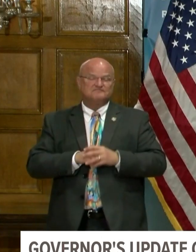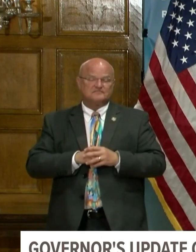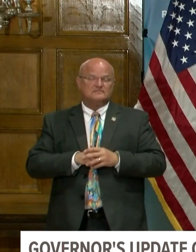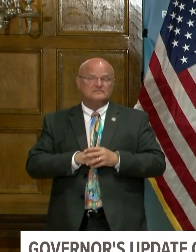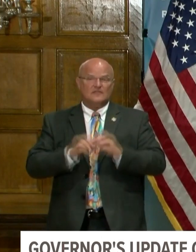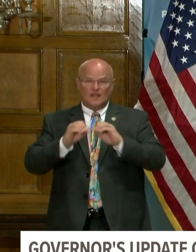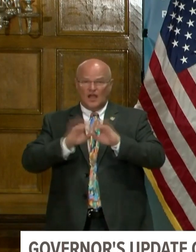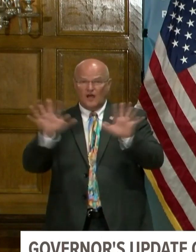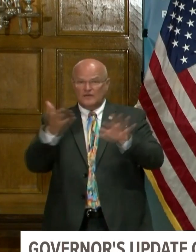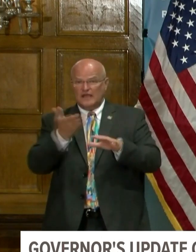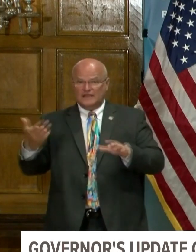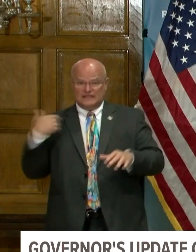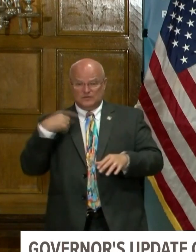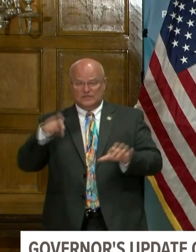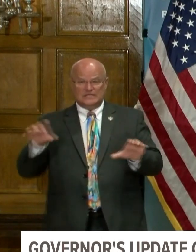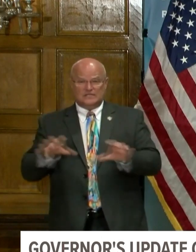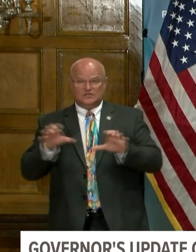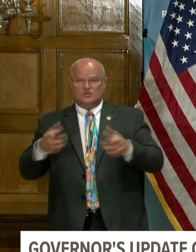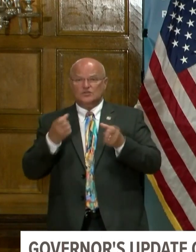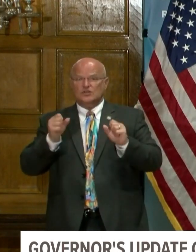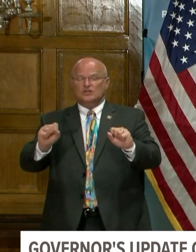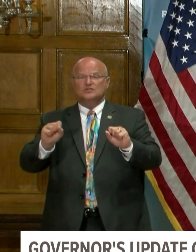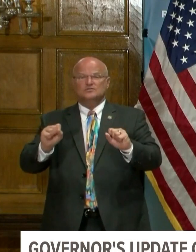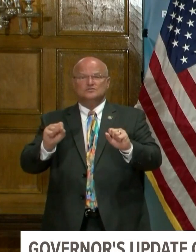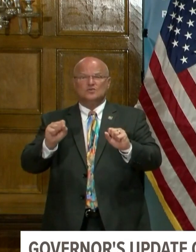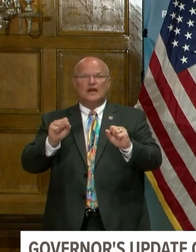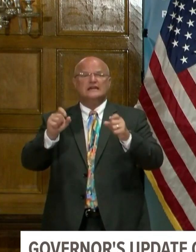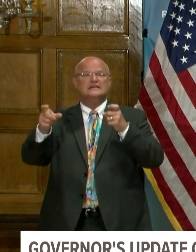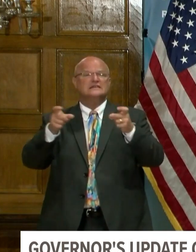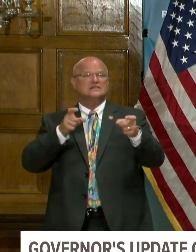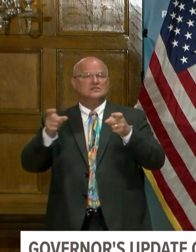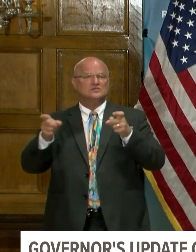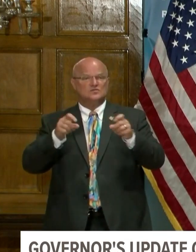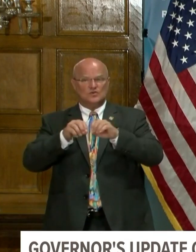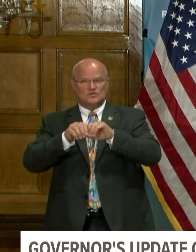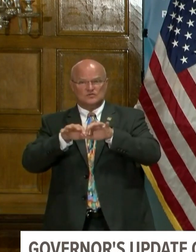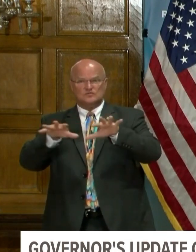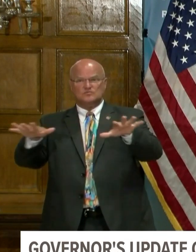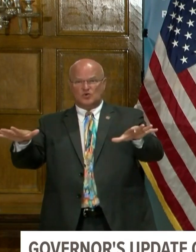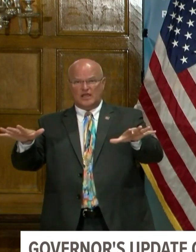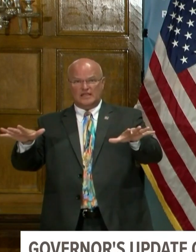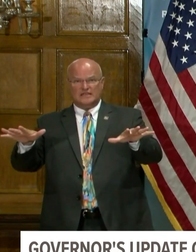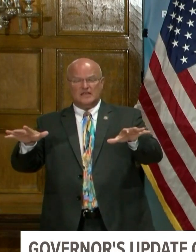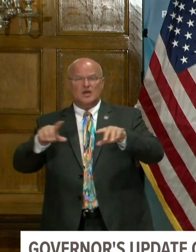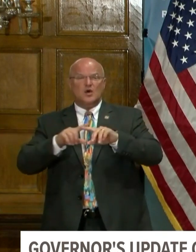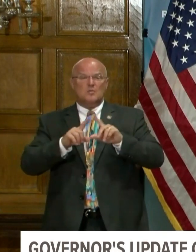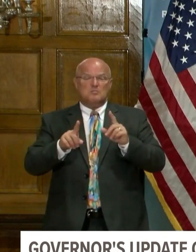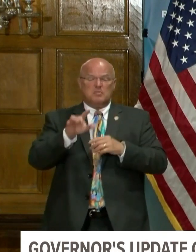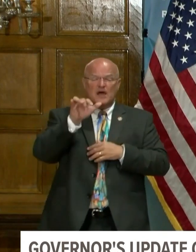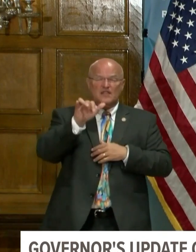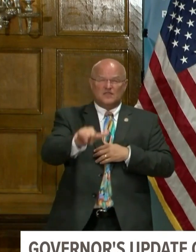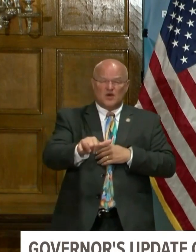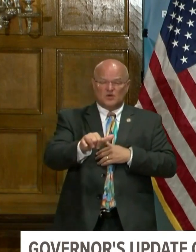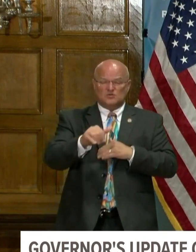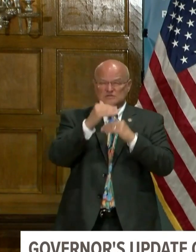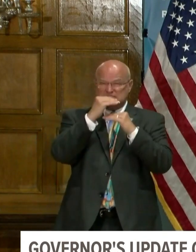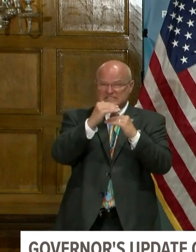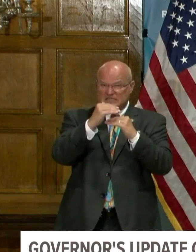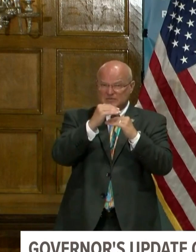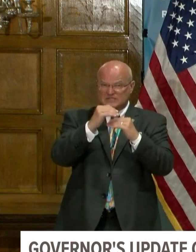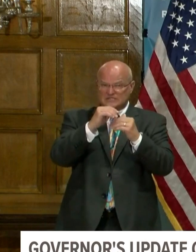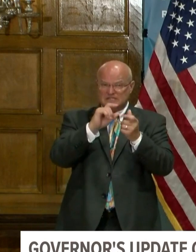There are obviously things that we need to do to try and control the spread of COVID-19, but those restrictions that